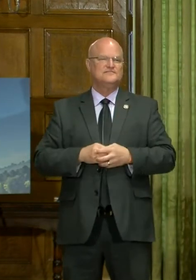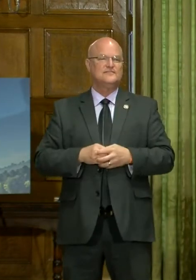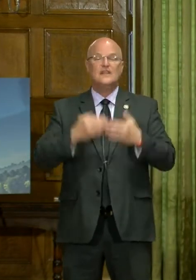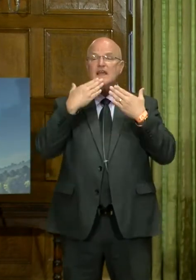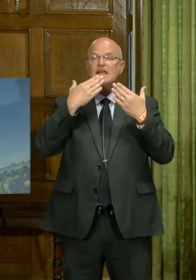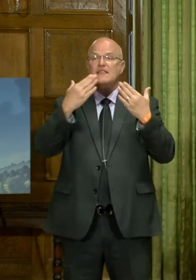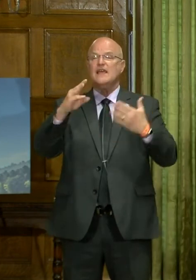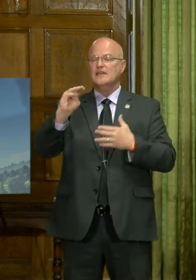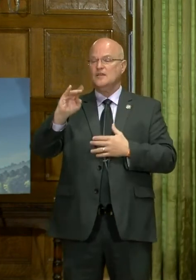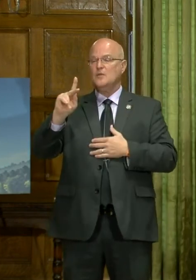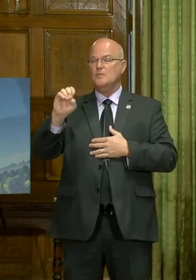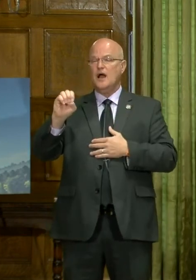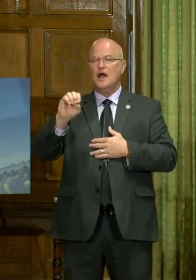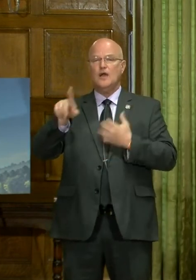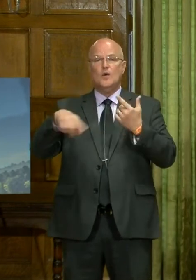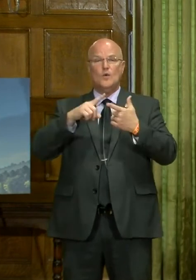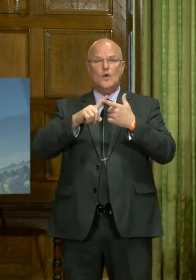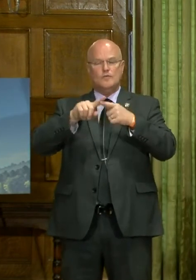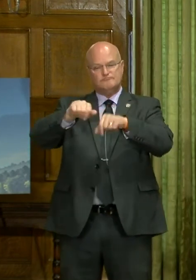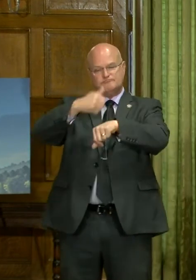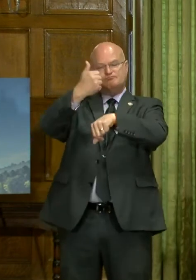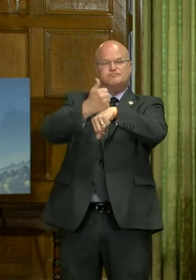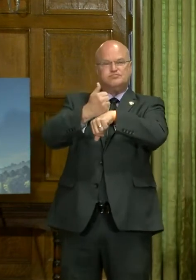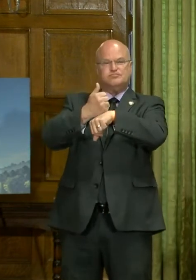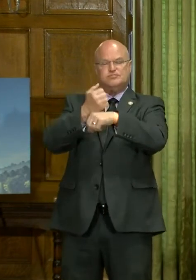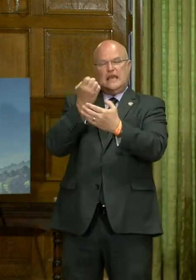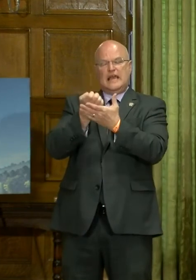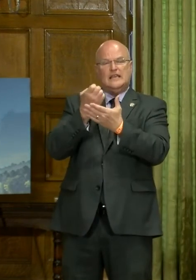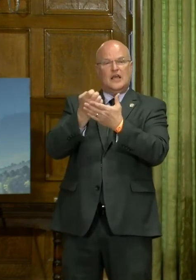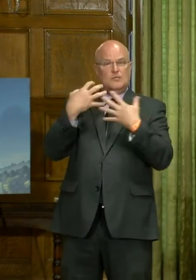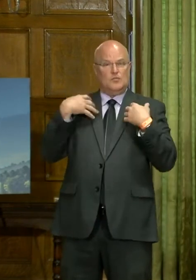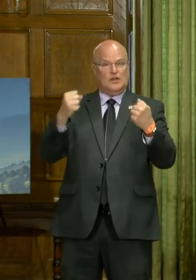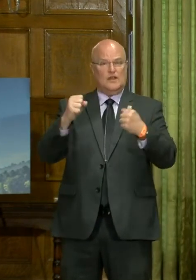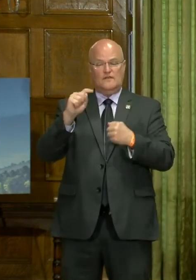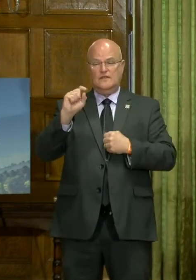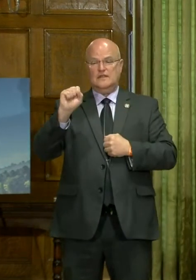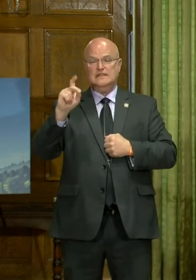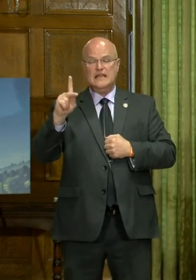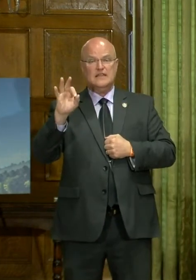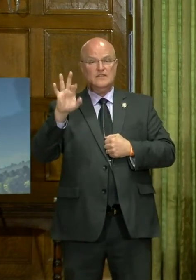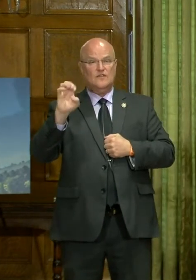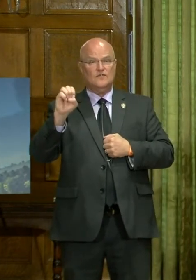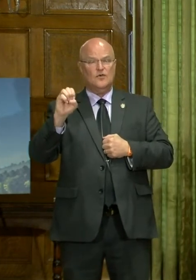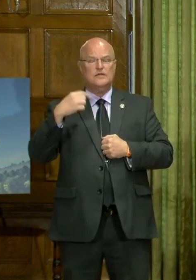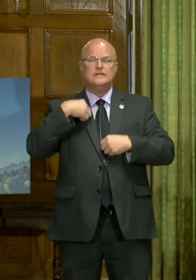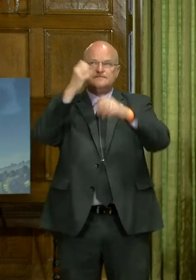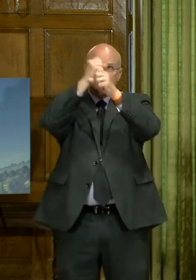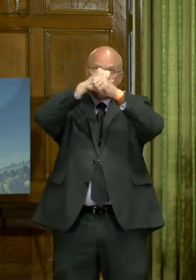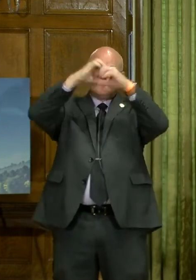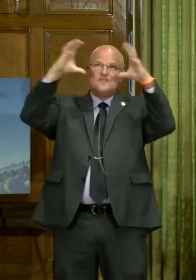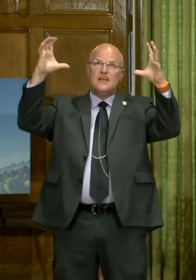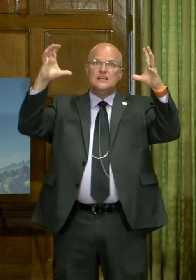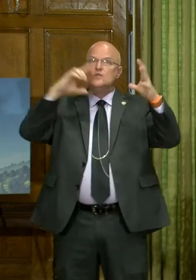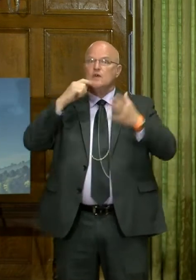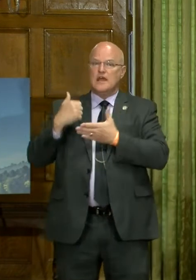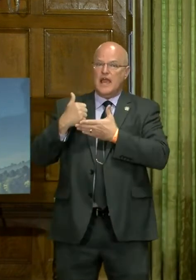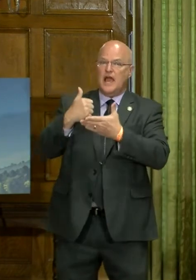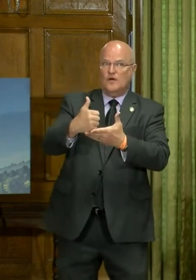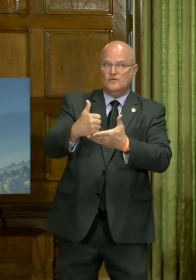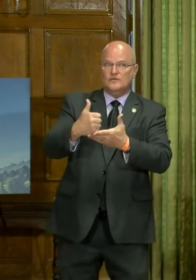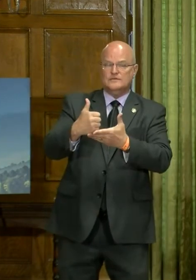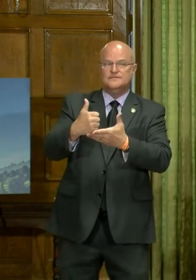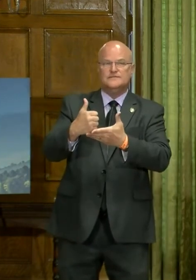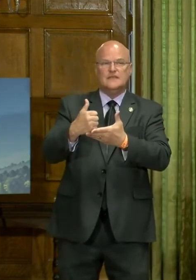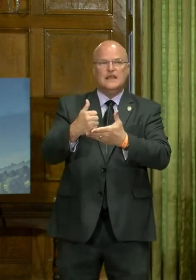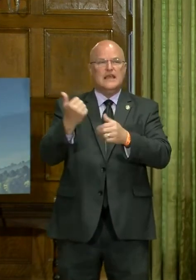Thank you, Mike. And whenever we created the Economic Recovery Task Force, I had a vision that's going to be really helpful to